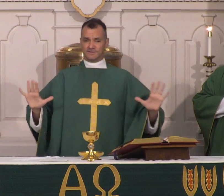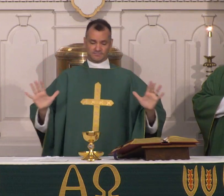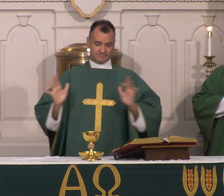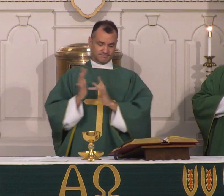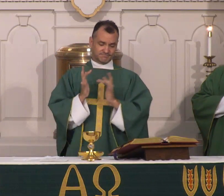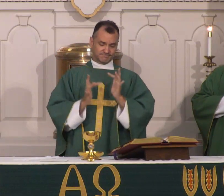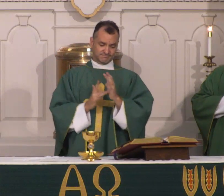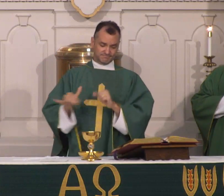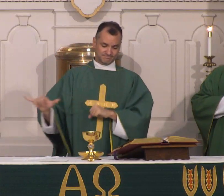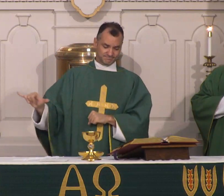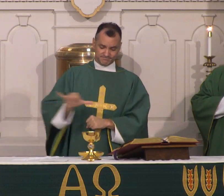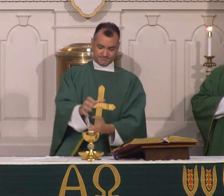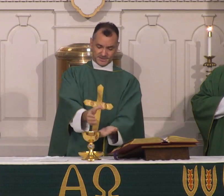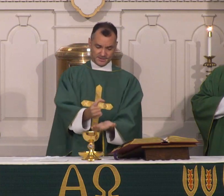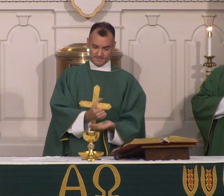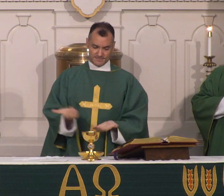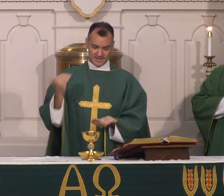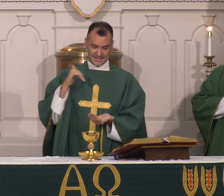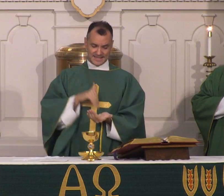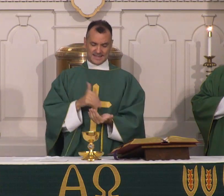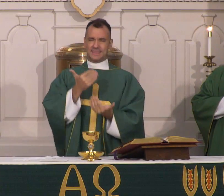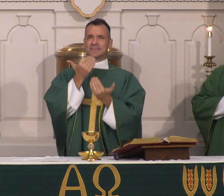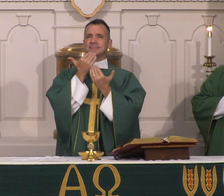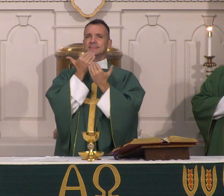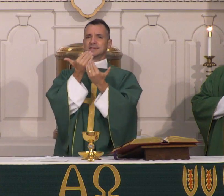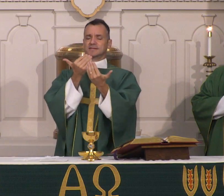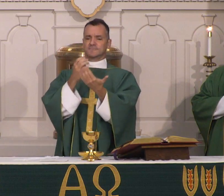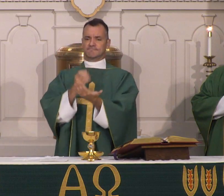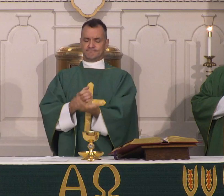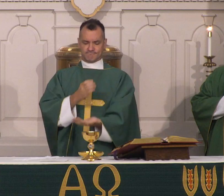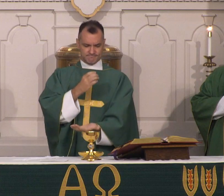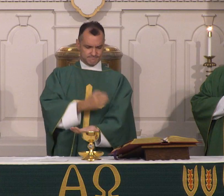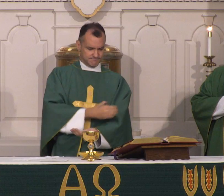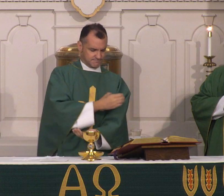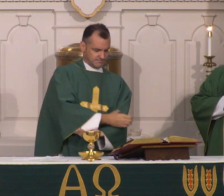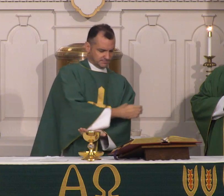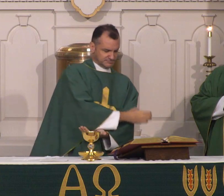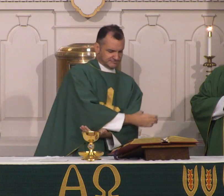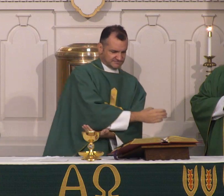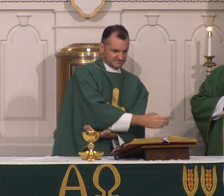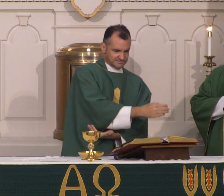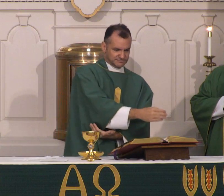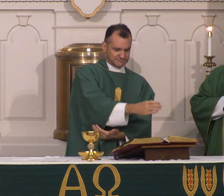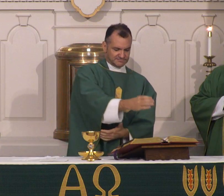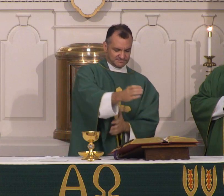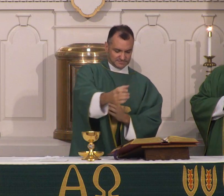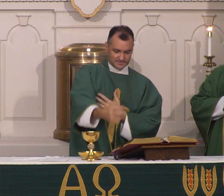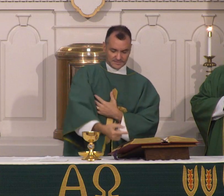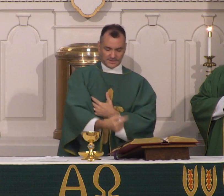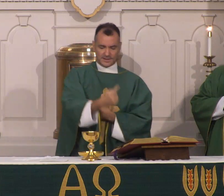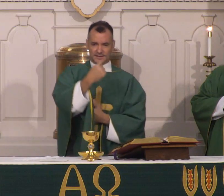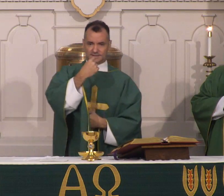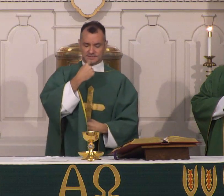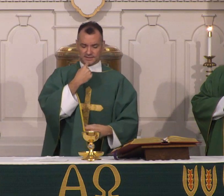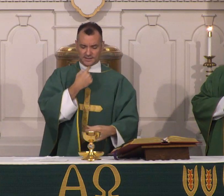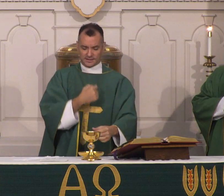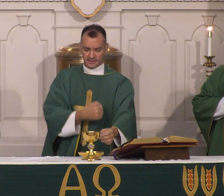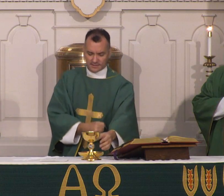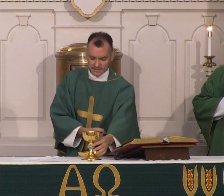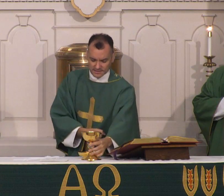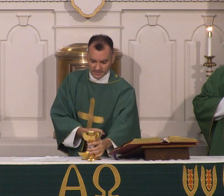In a similar way, when supper was ended, he took the chalice, and once more giving thanks, he gave it to his